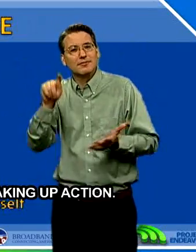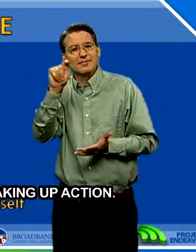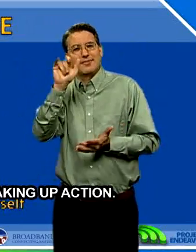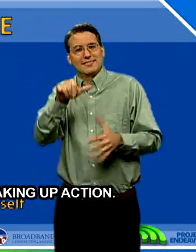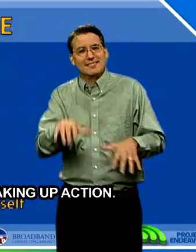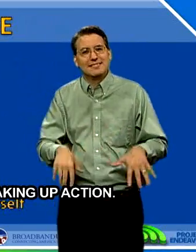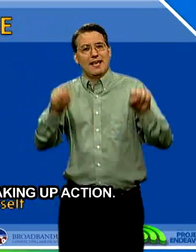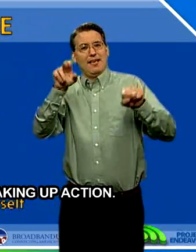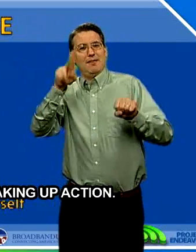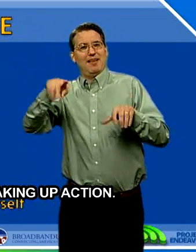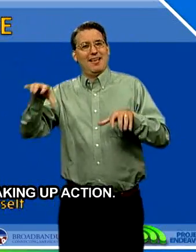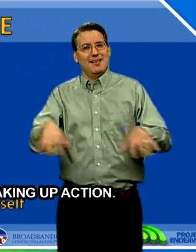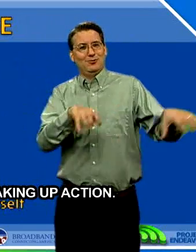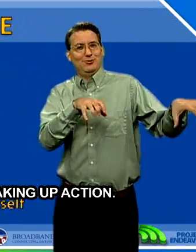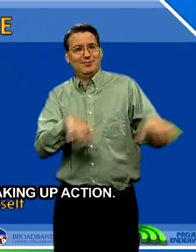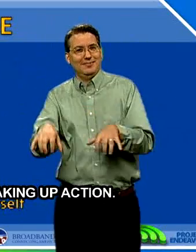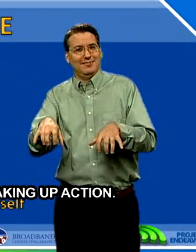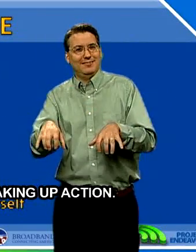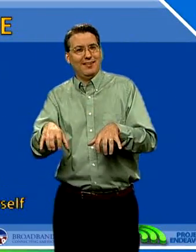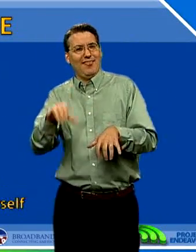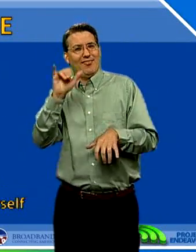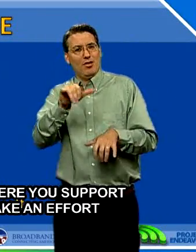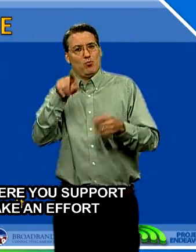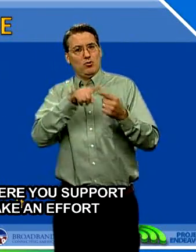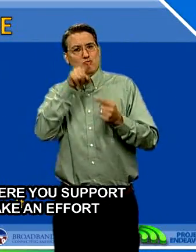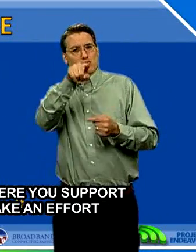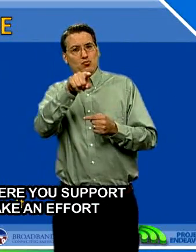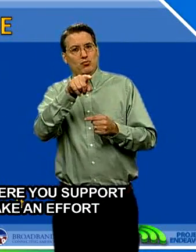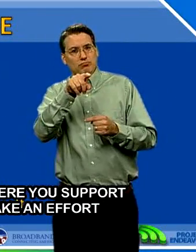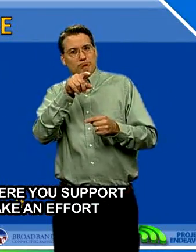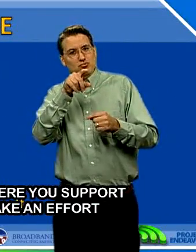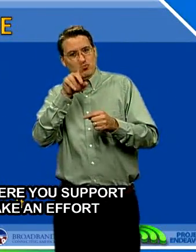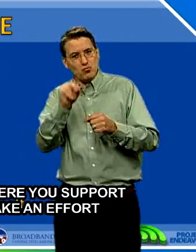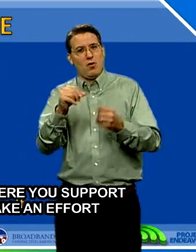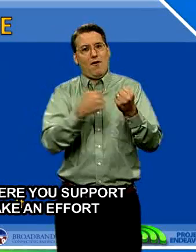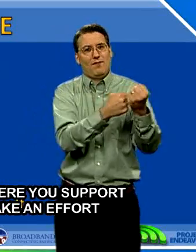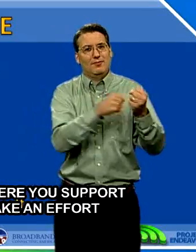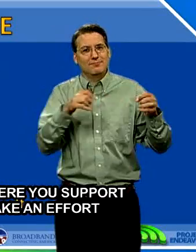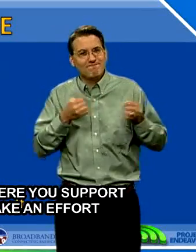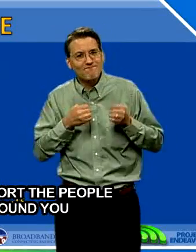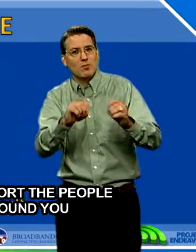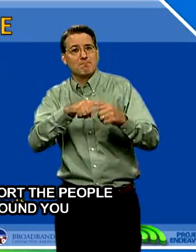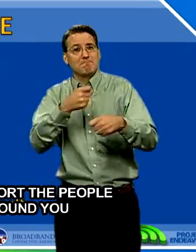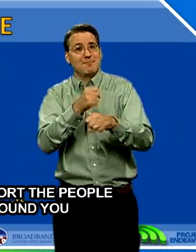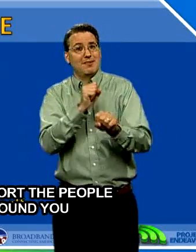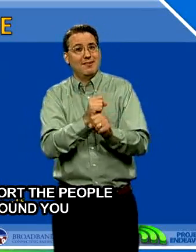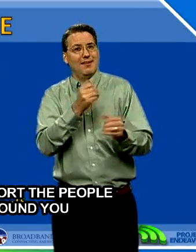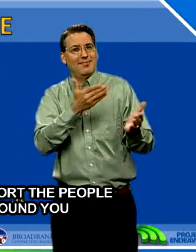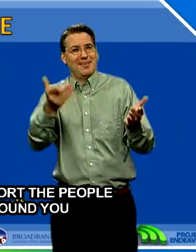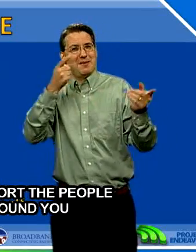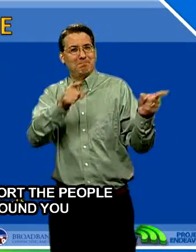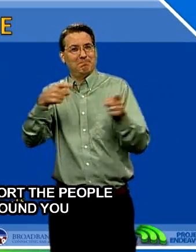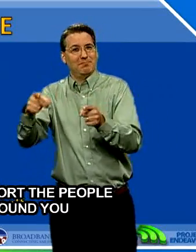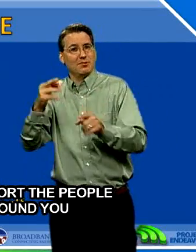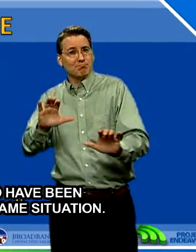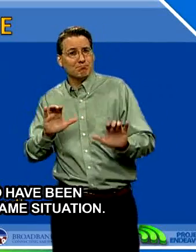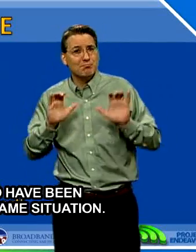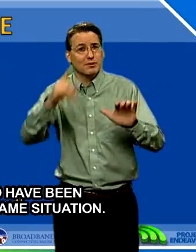But T is taking up action. That's where you support and make an effort to support the people around you who have been in the